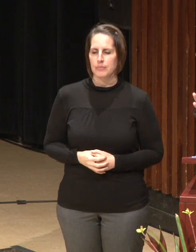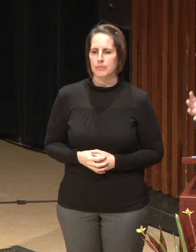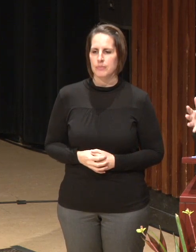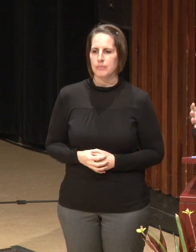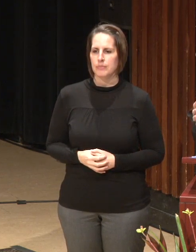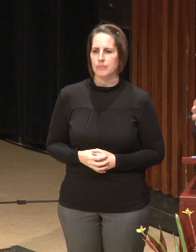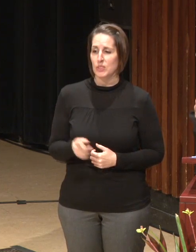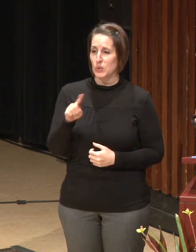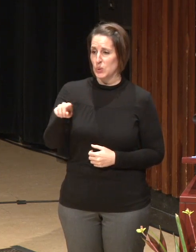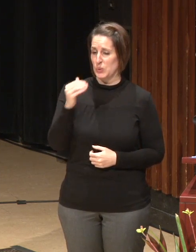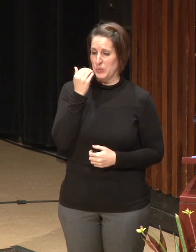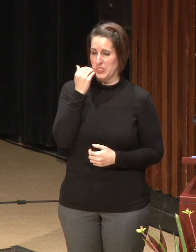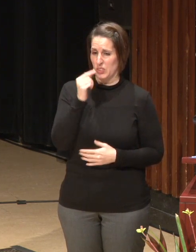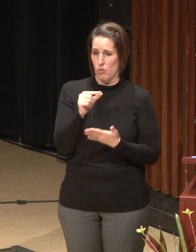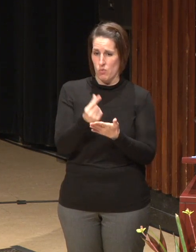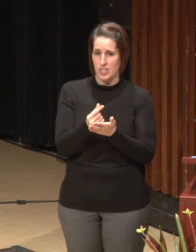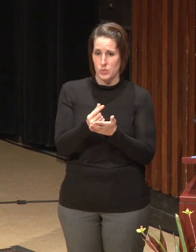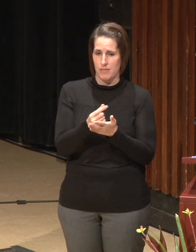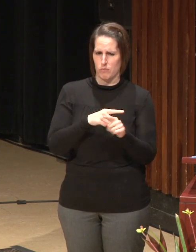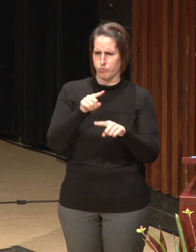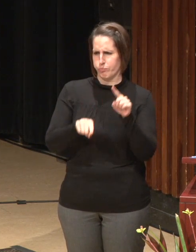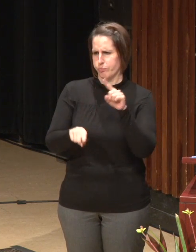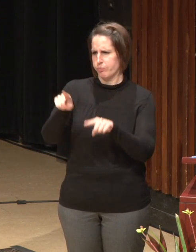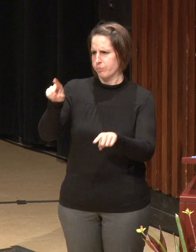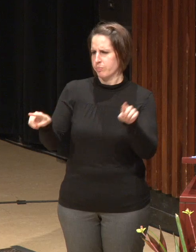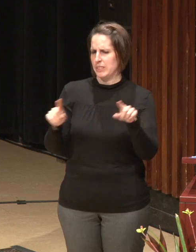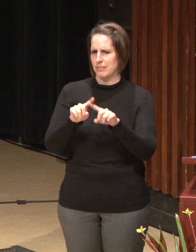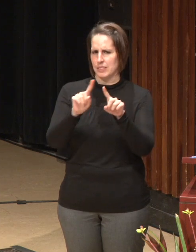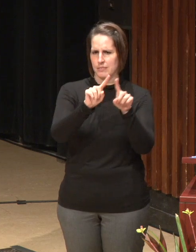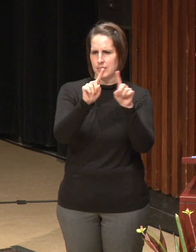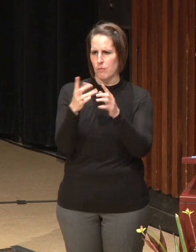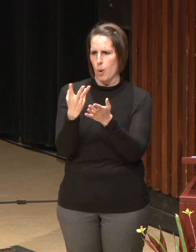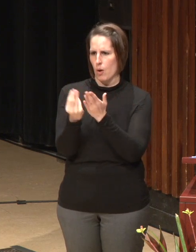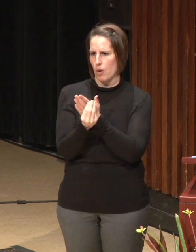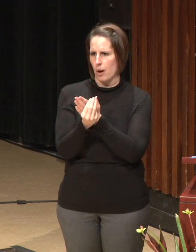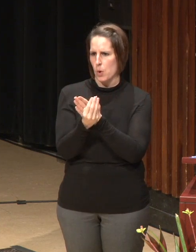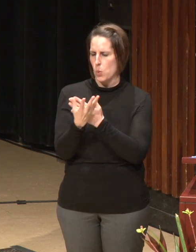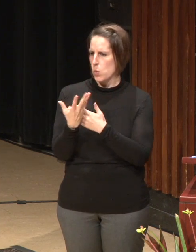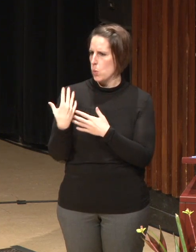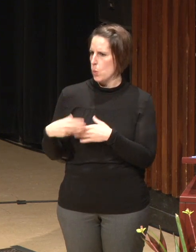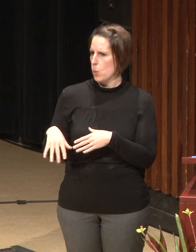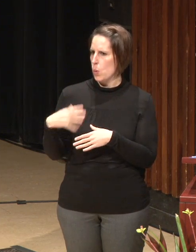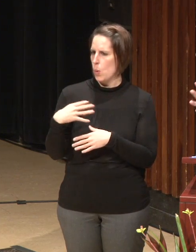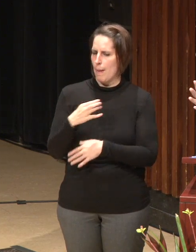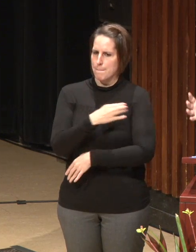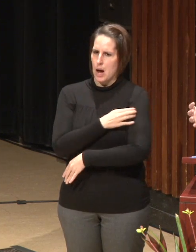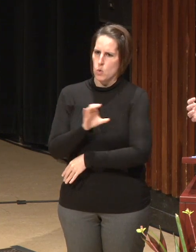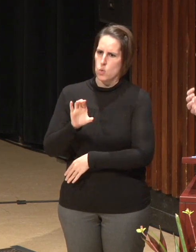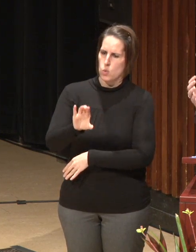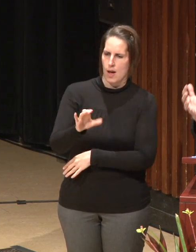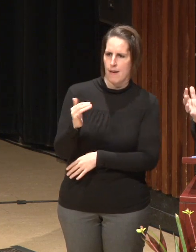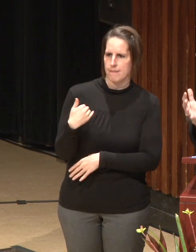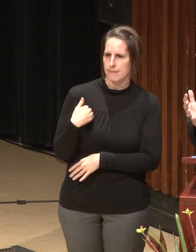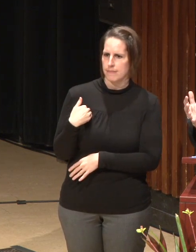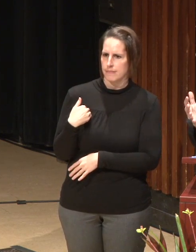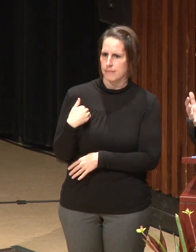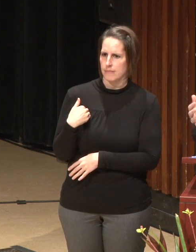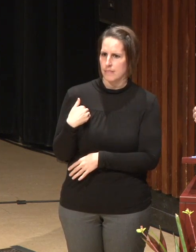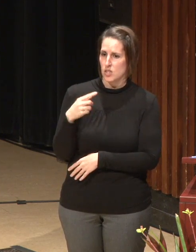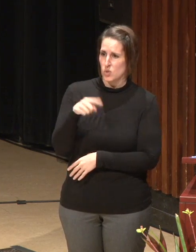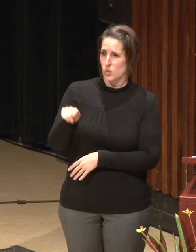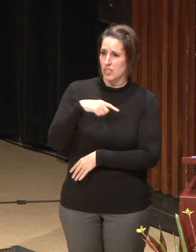As new grads from a variety of programs, we're being entrusted with enormous power and asked to do enormous things that shake the